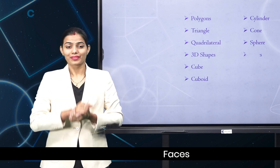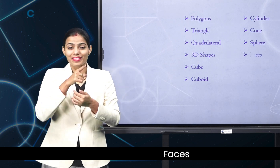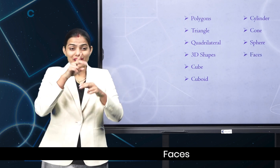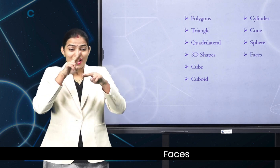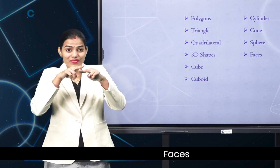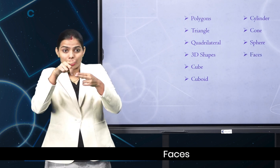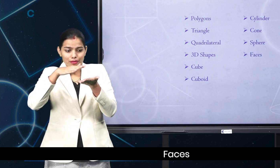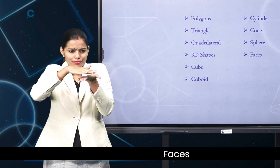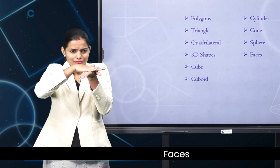faces,